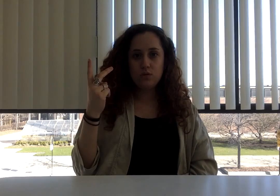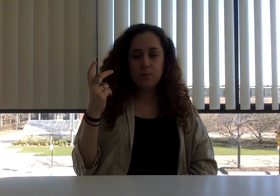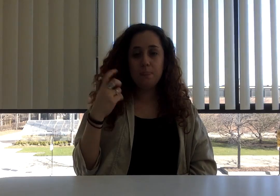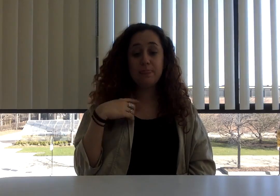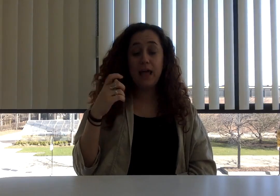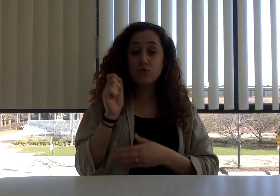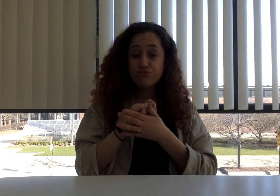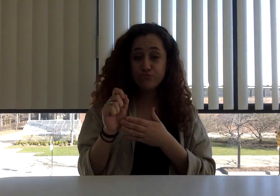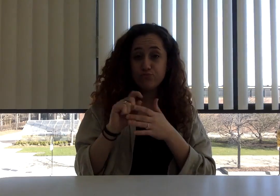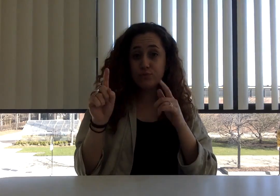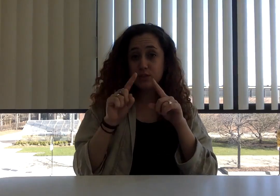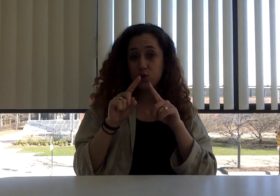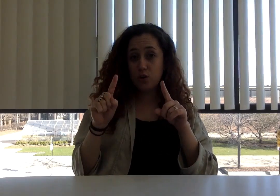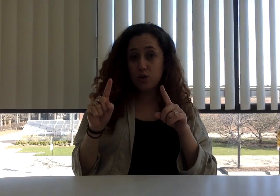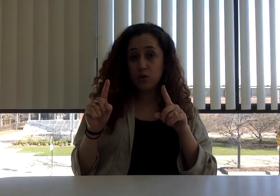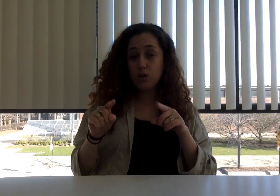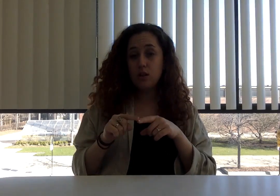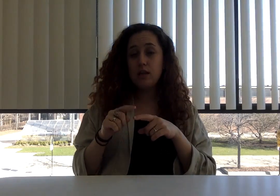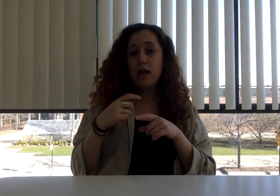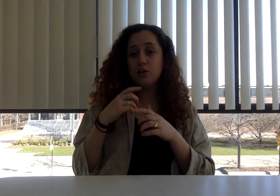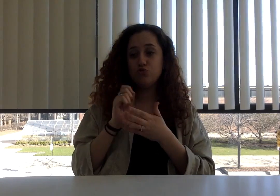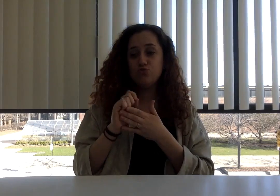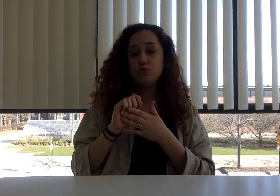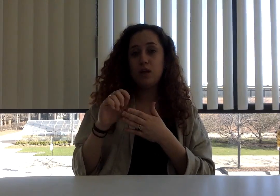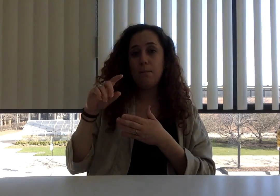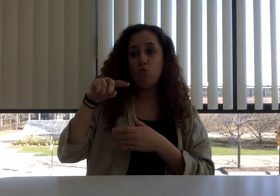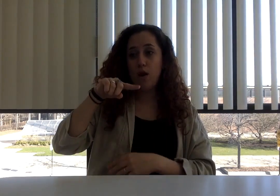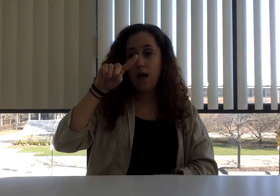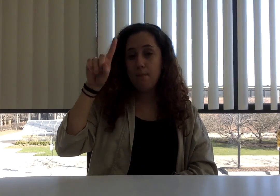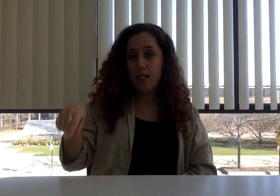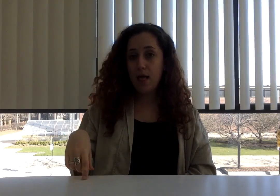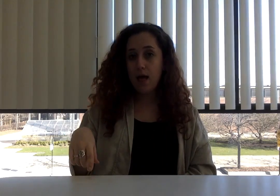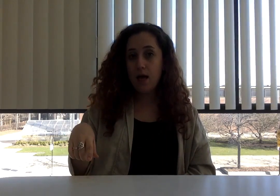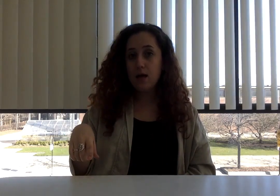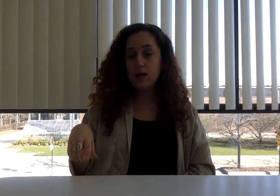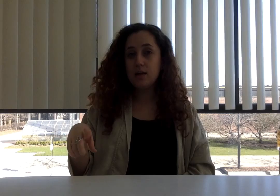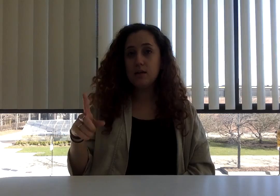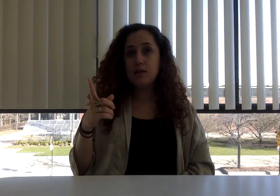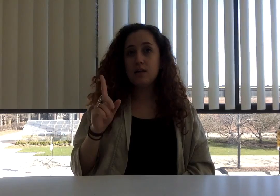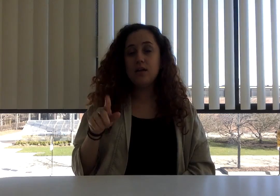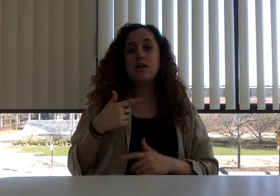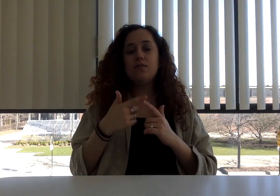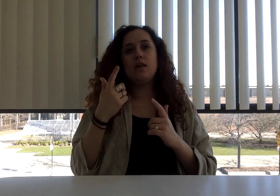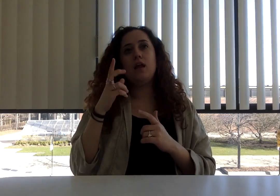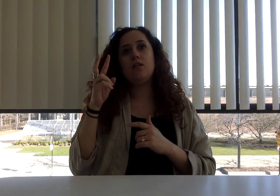parabola, and then what I needed to do was then go back up top to find out what those green values were.